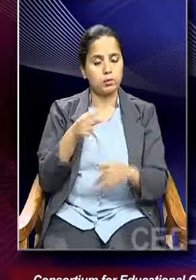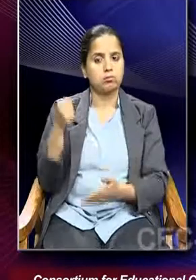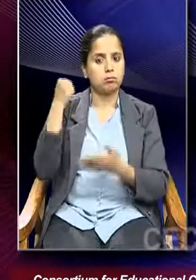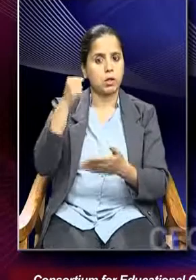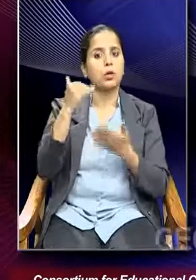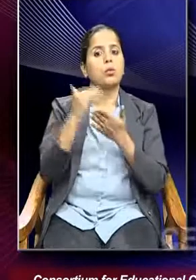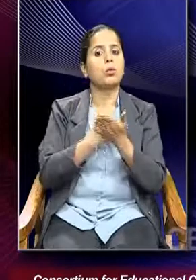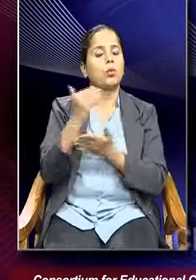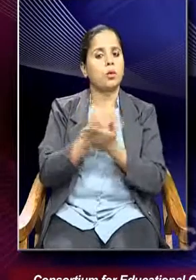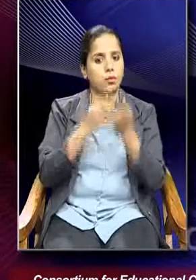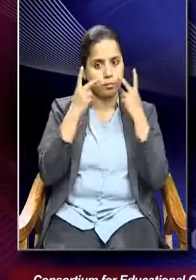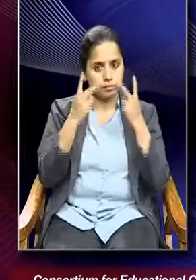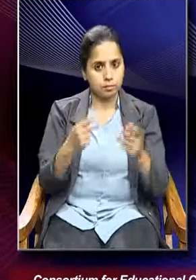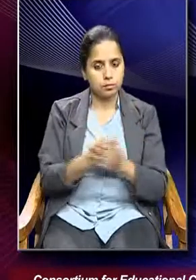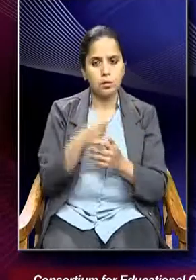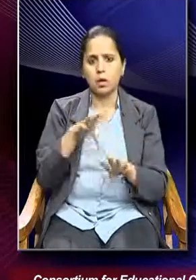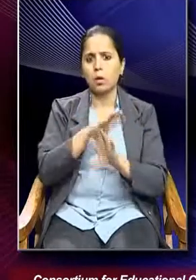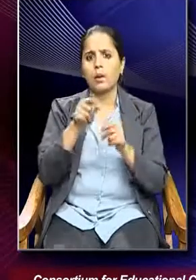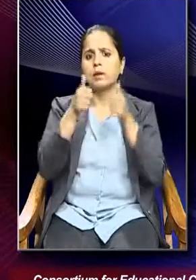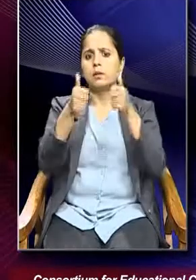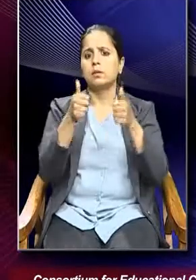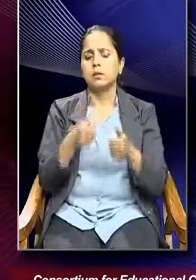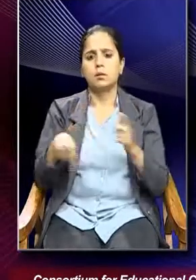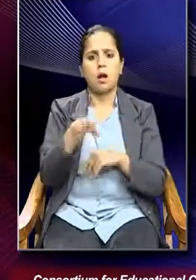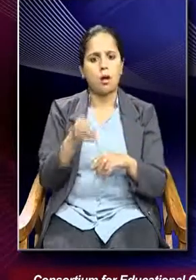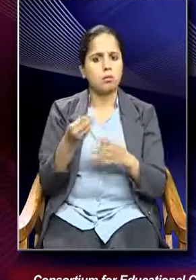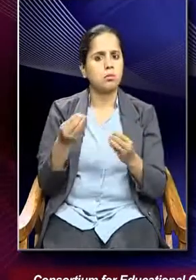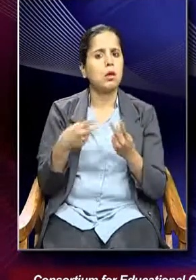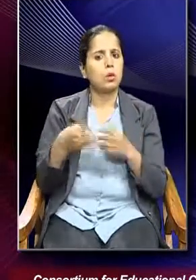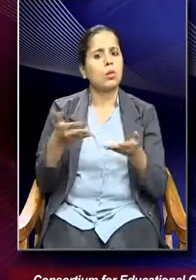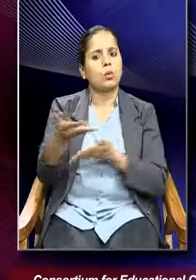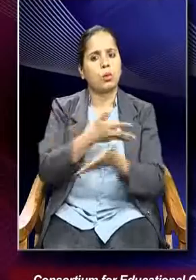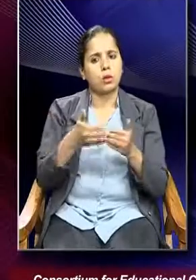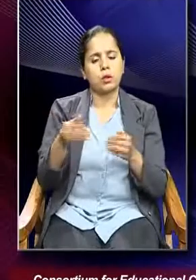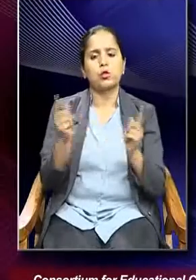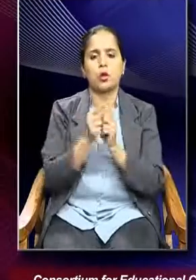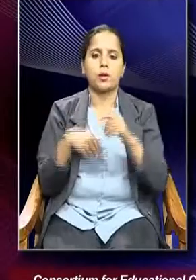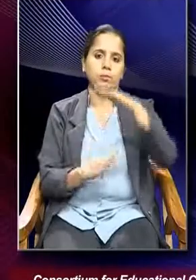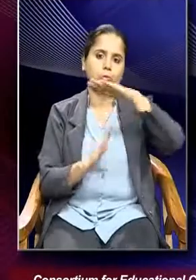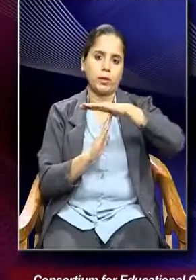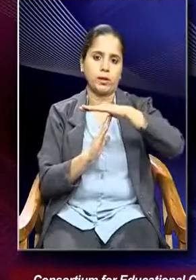and like these results will be discussed after a short break.